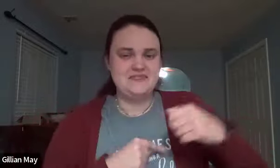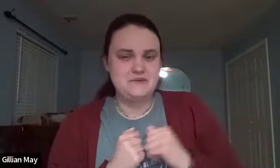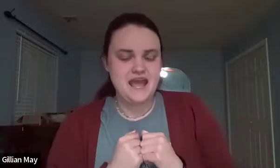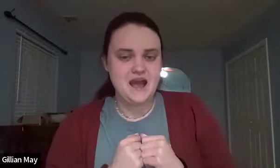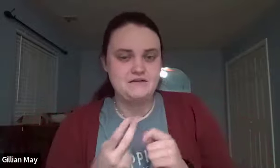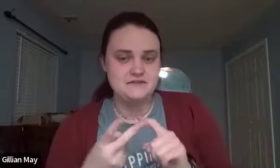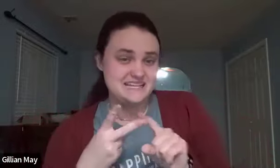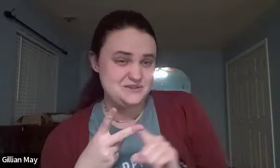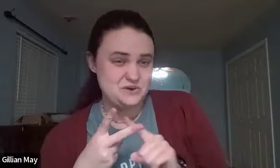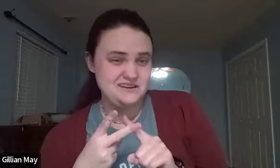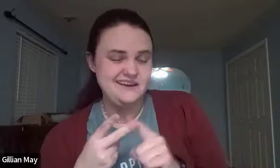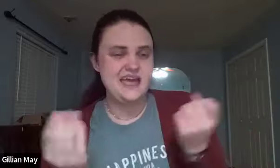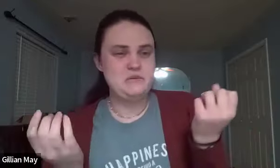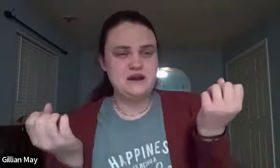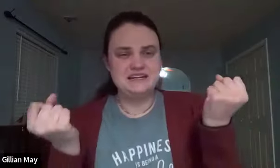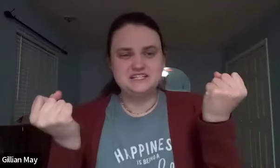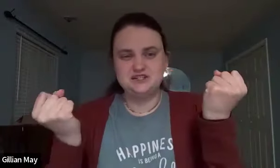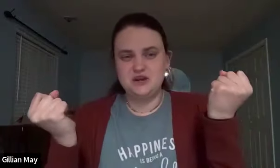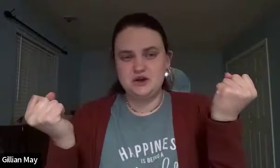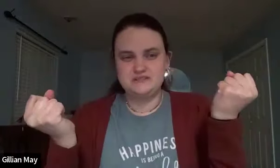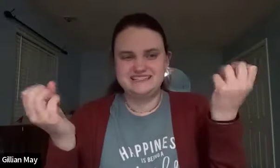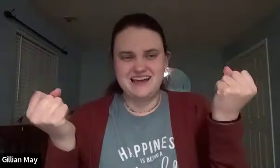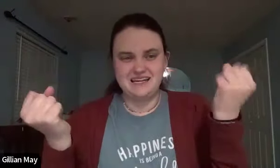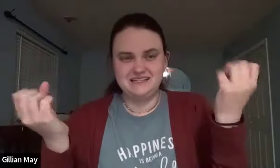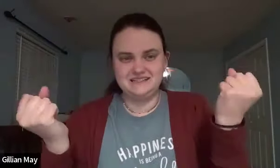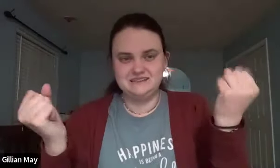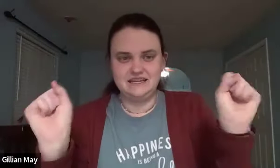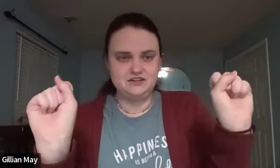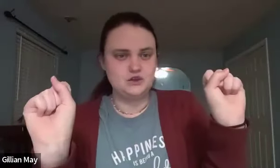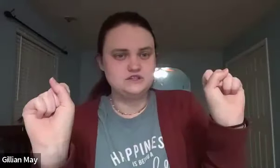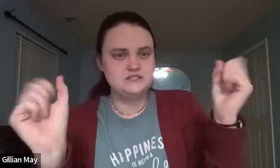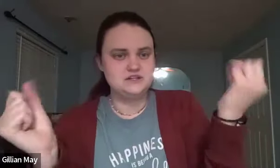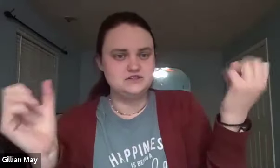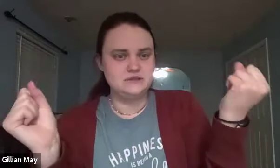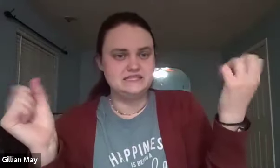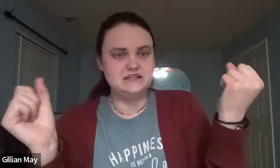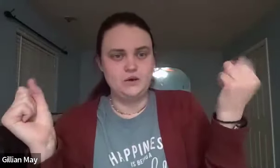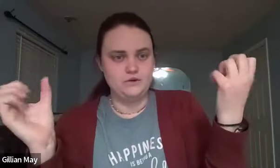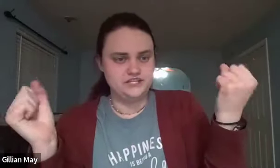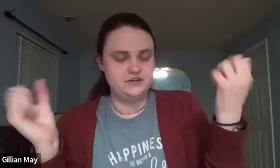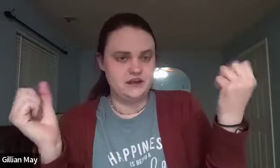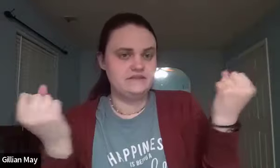Then we have the second one, and what it is you go sign. Like it's almost like you're squeezing like oranges in your hand, like